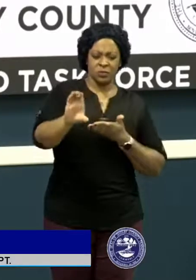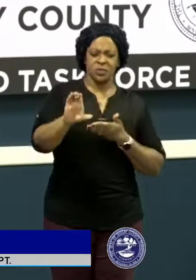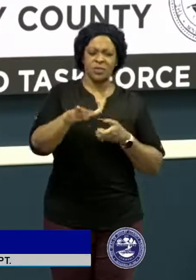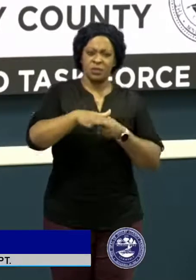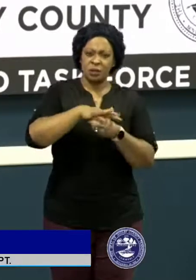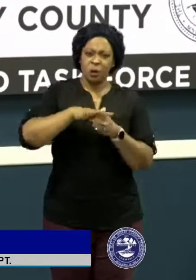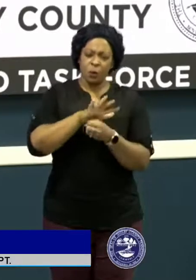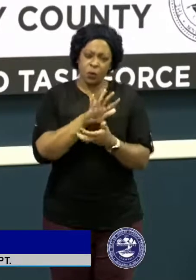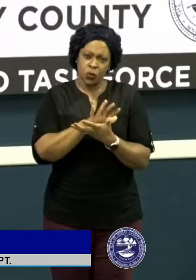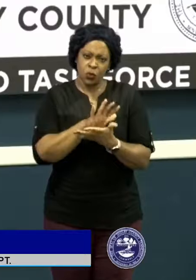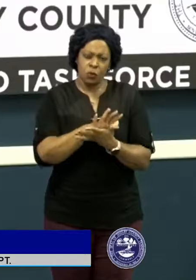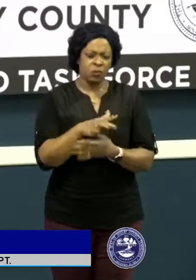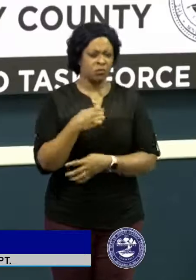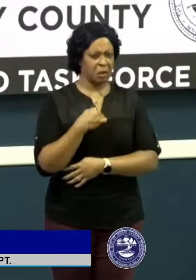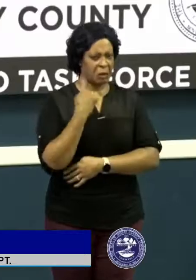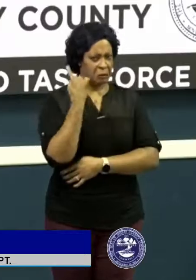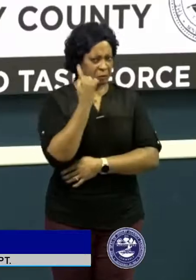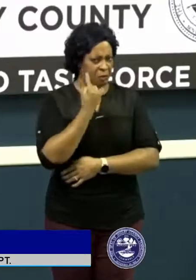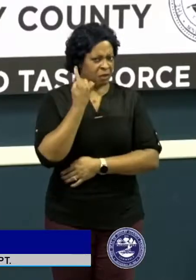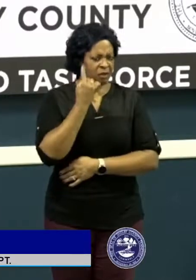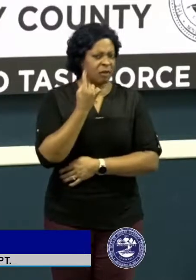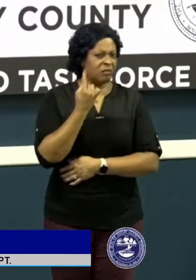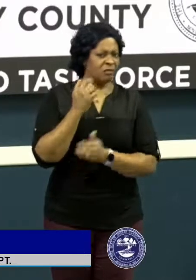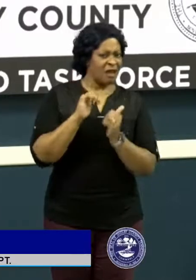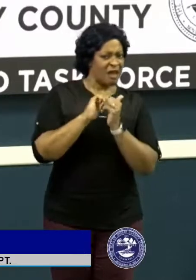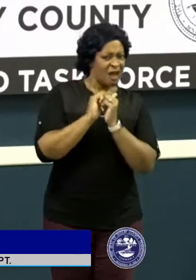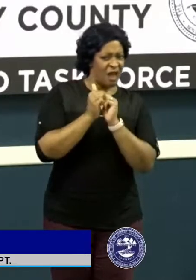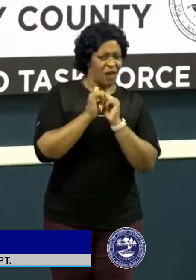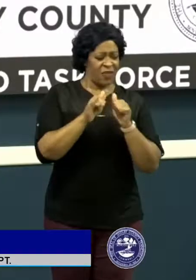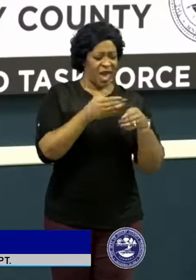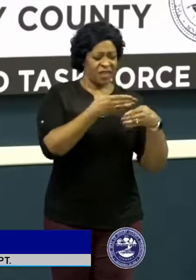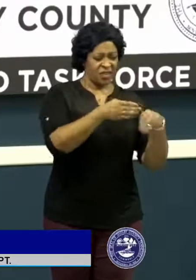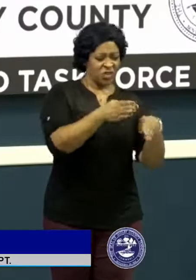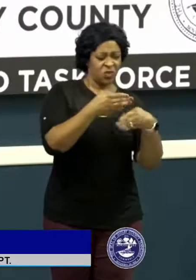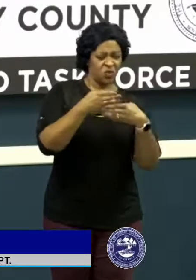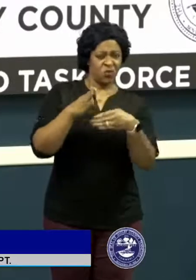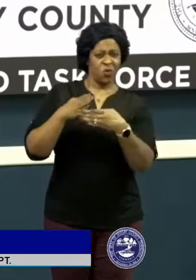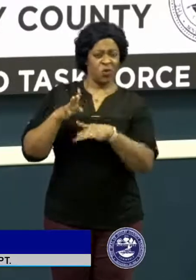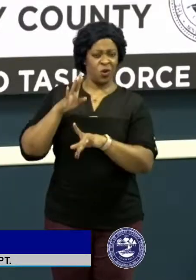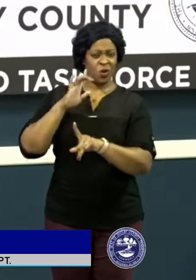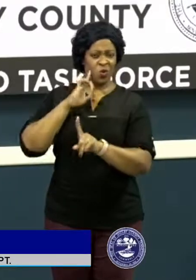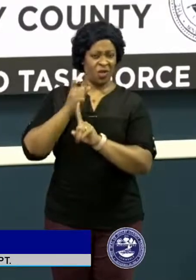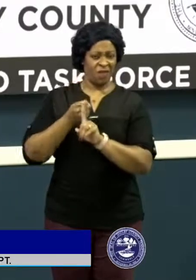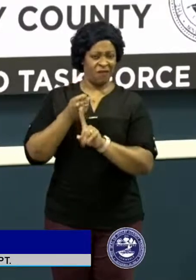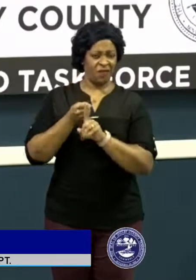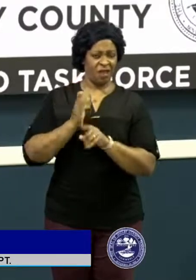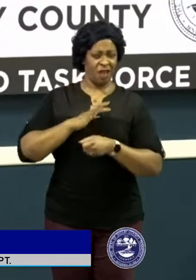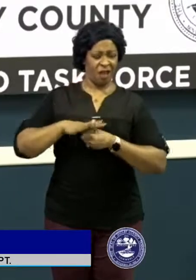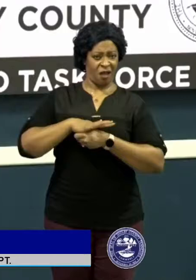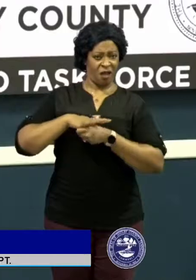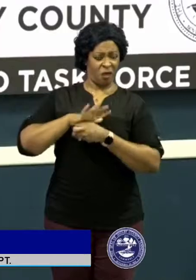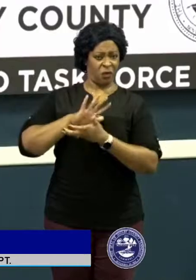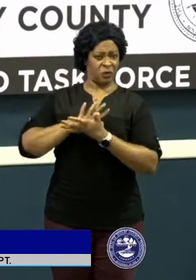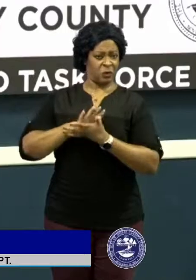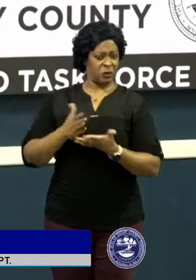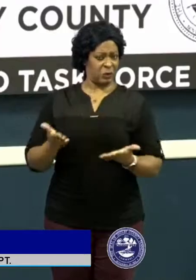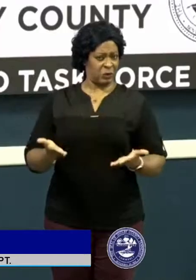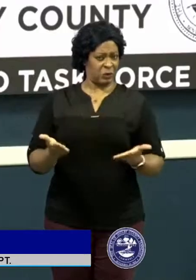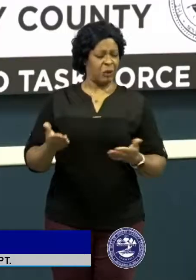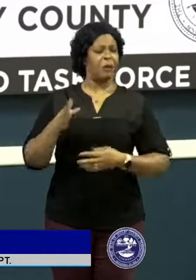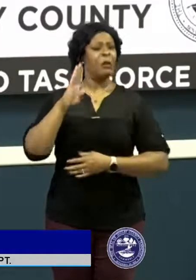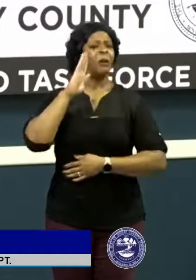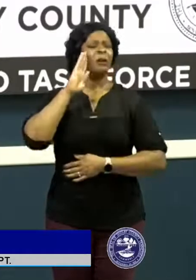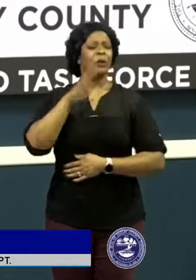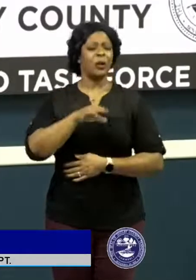I'm wondering if you know how that kind of distribution would affect our area schools here. I know